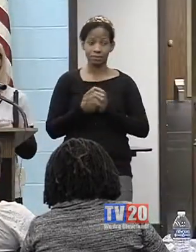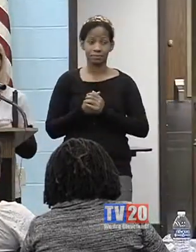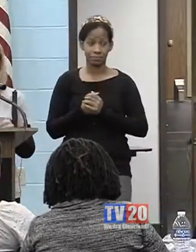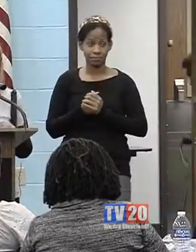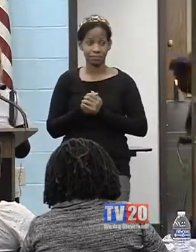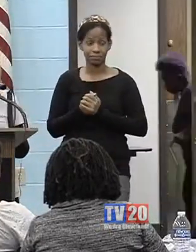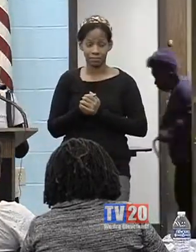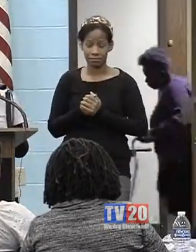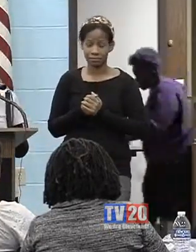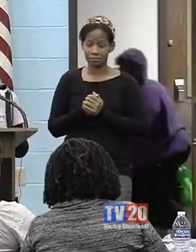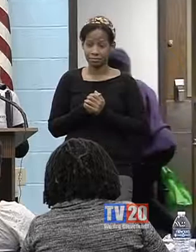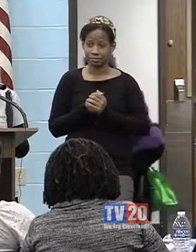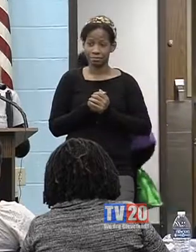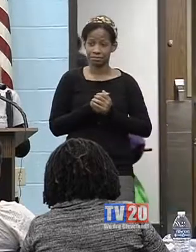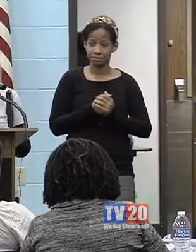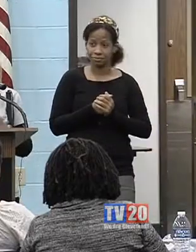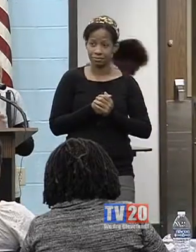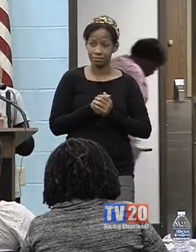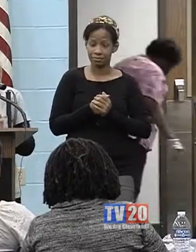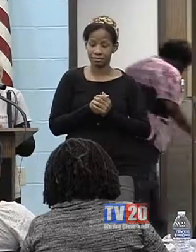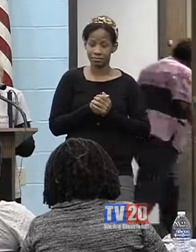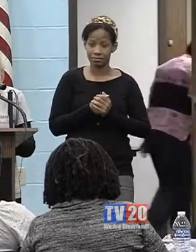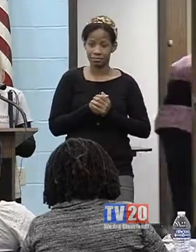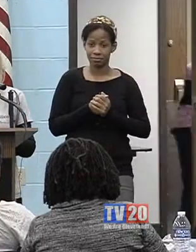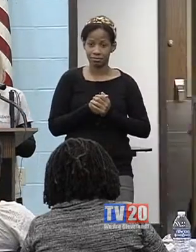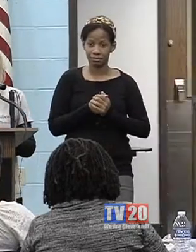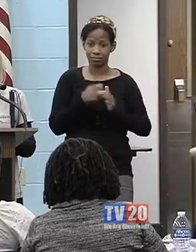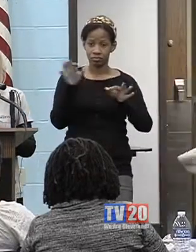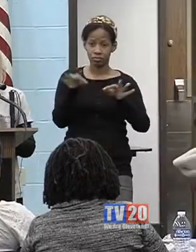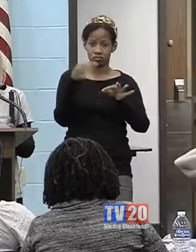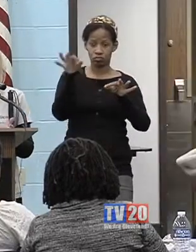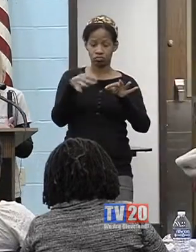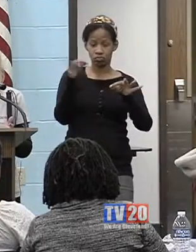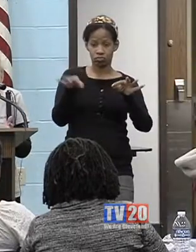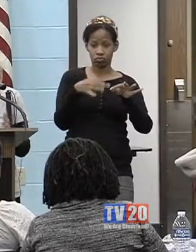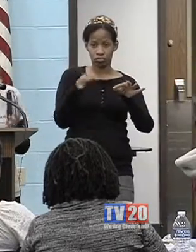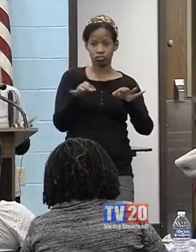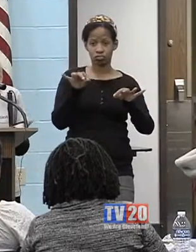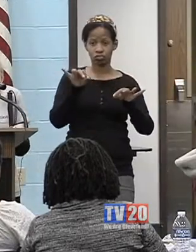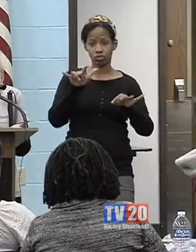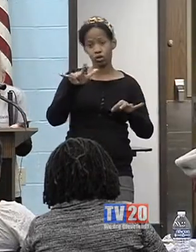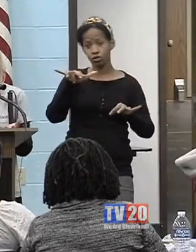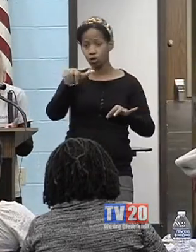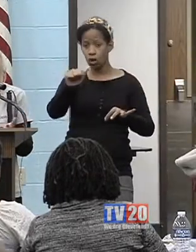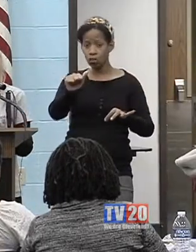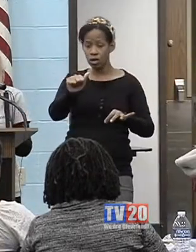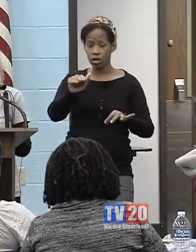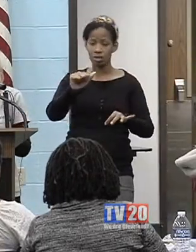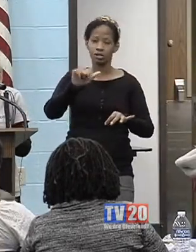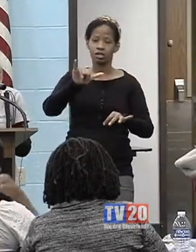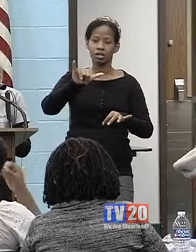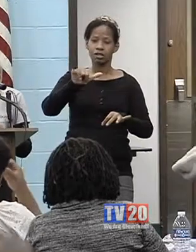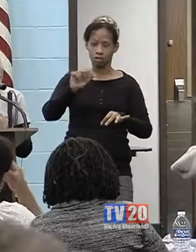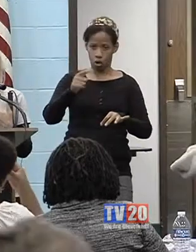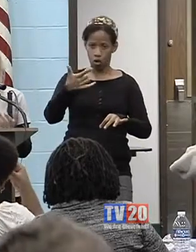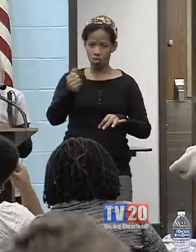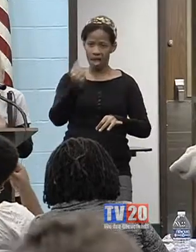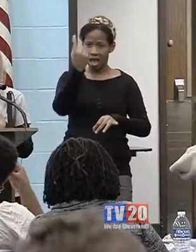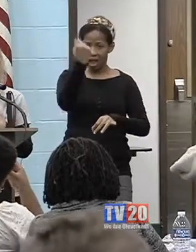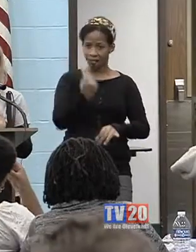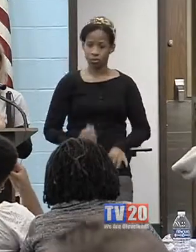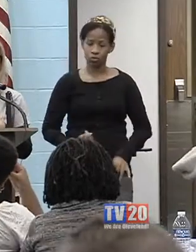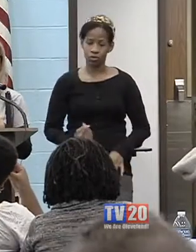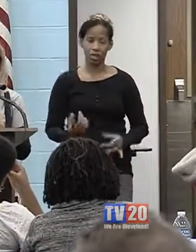stubbers. We have crochet and yoga. That happens every Tuesday. Then